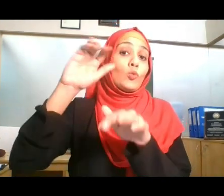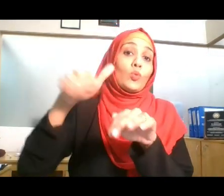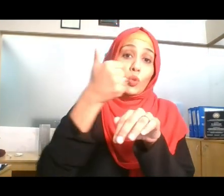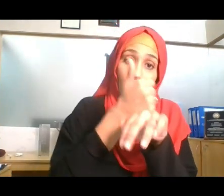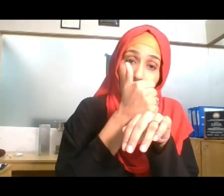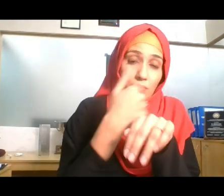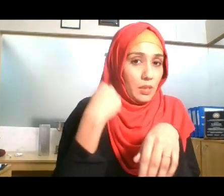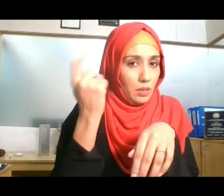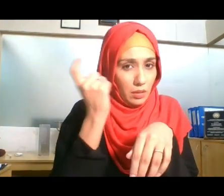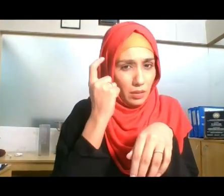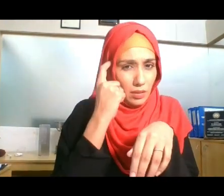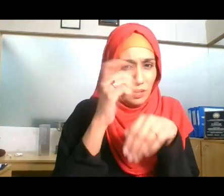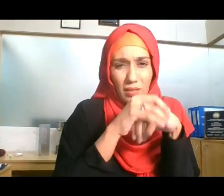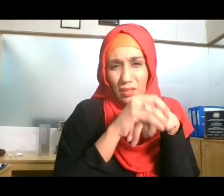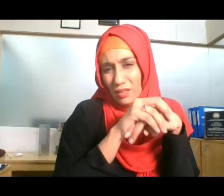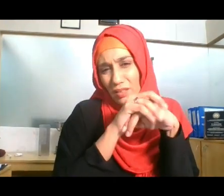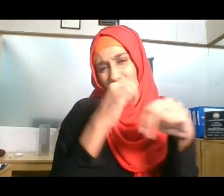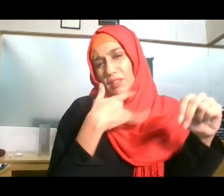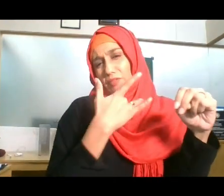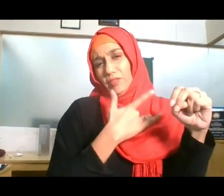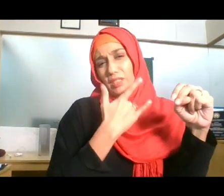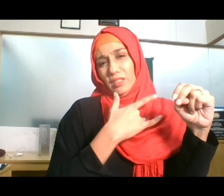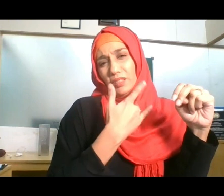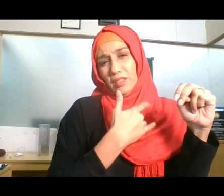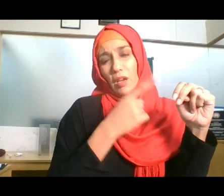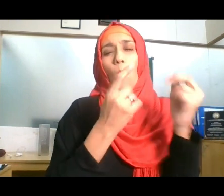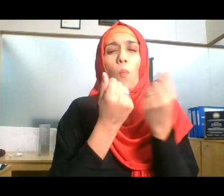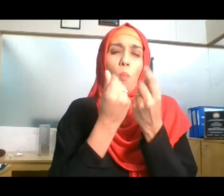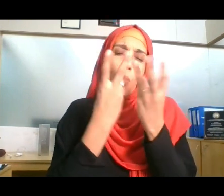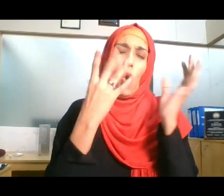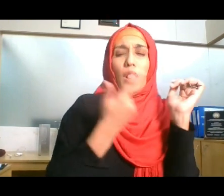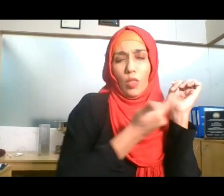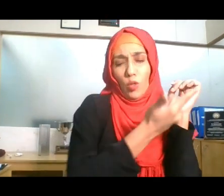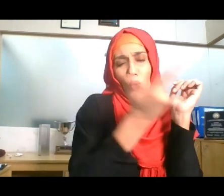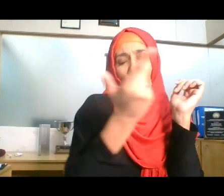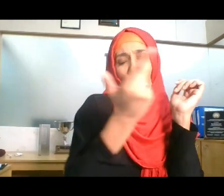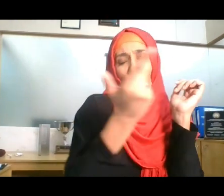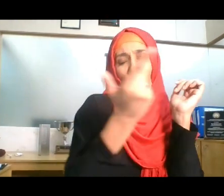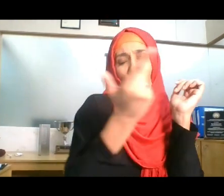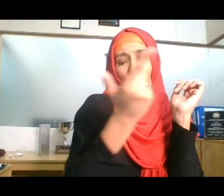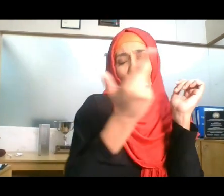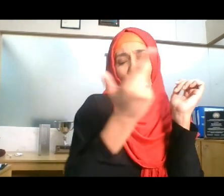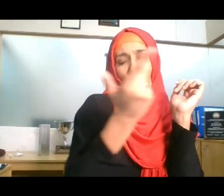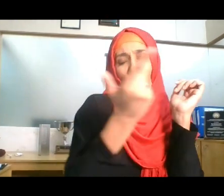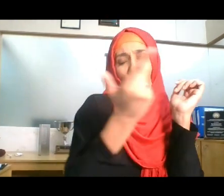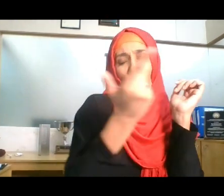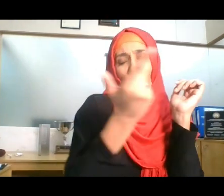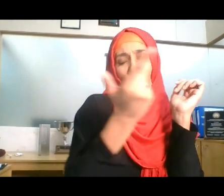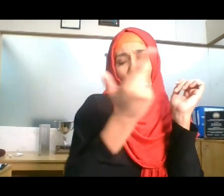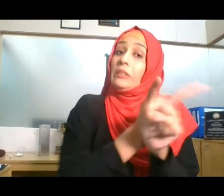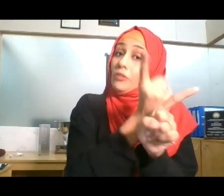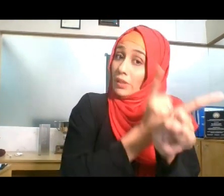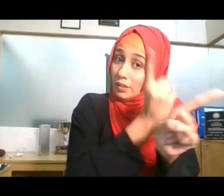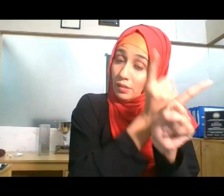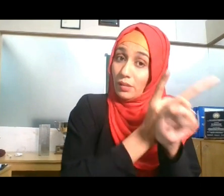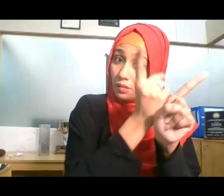think that I feel like there's a huge scope for people to get training. We